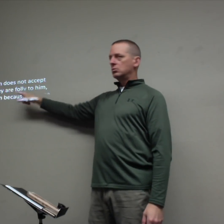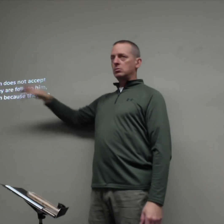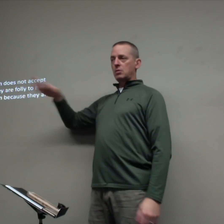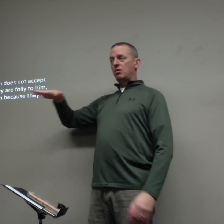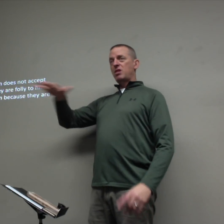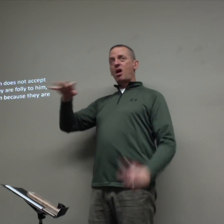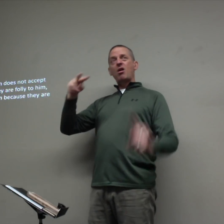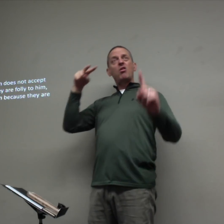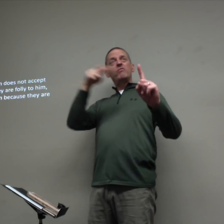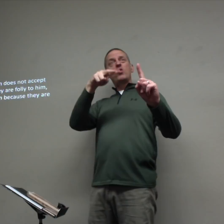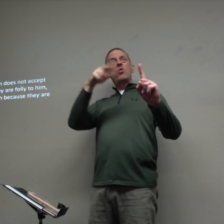But they are folly to him.